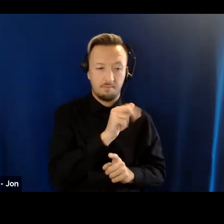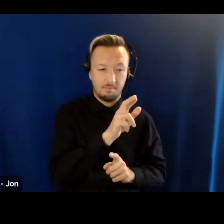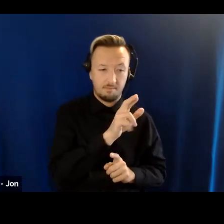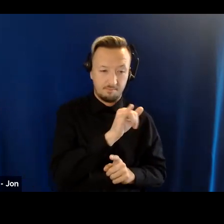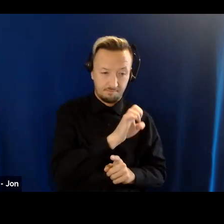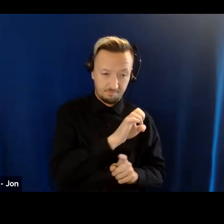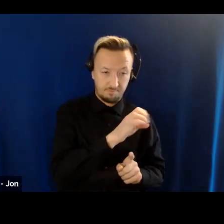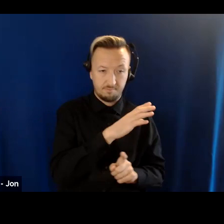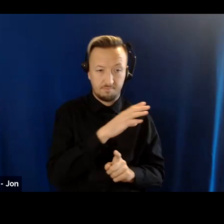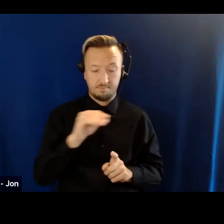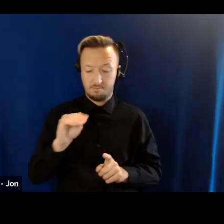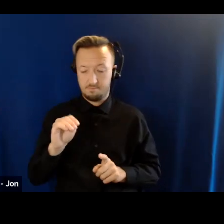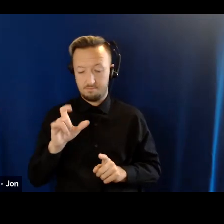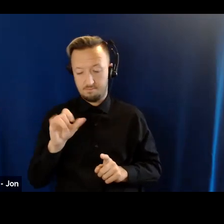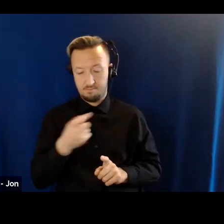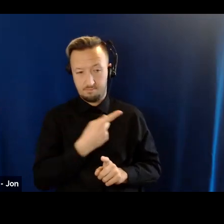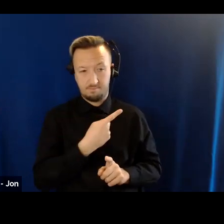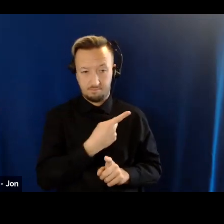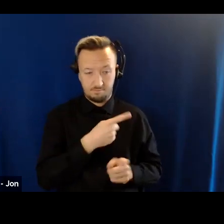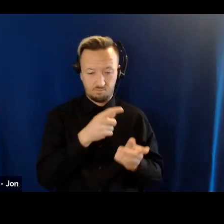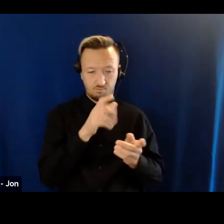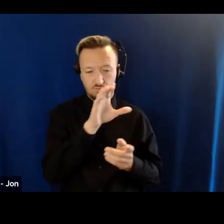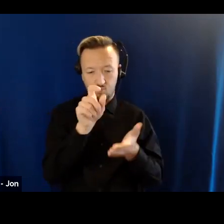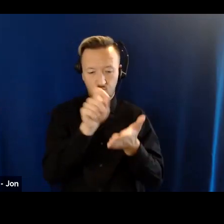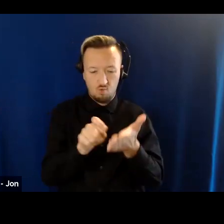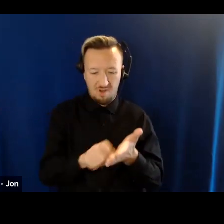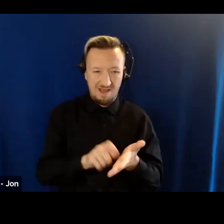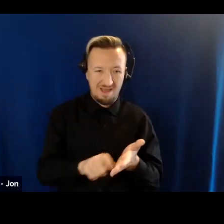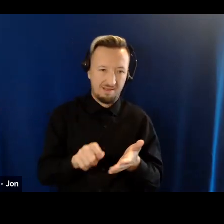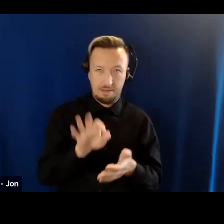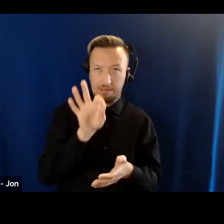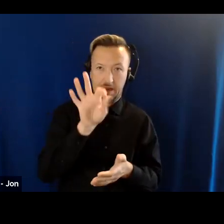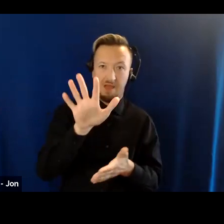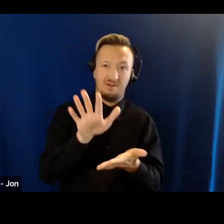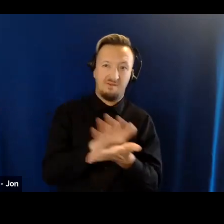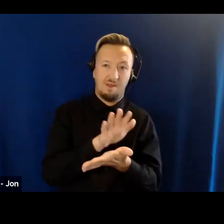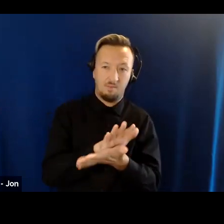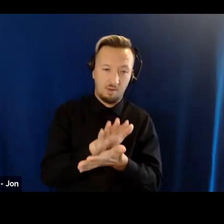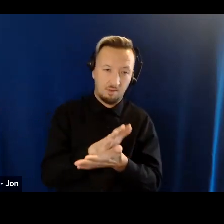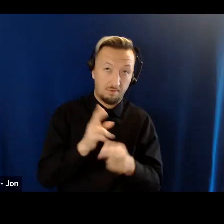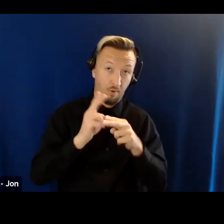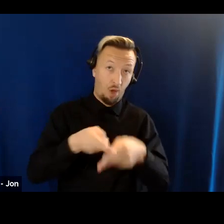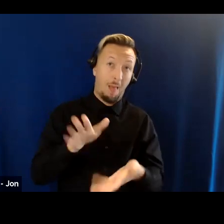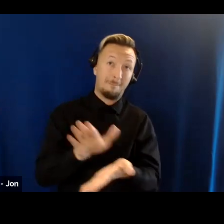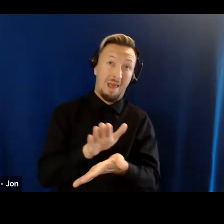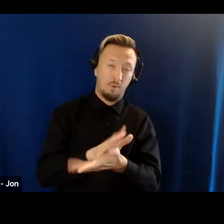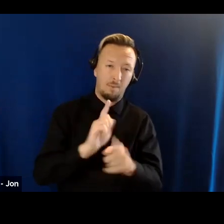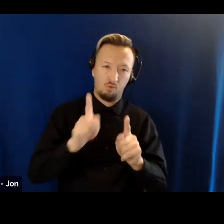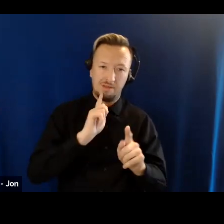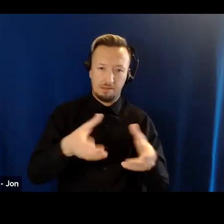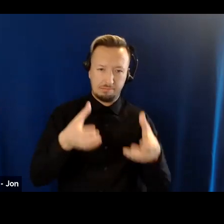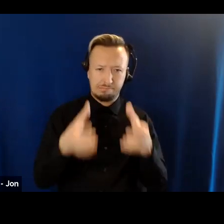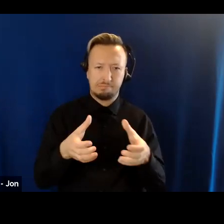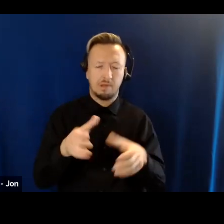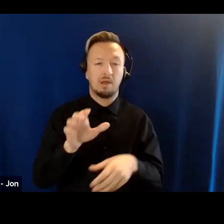of co-authoring with Marcy the paper. It's like 95 pages long. I don't know if paper is the appropriate word for the document,